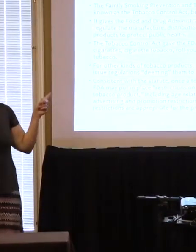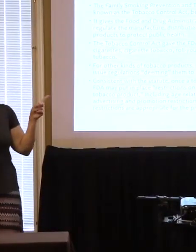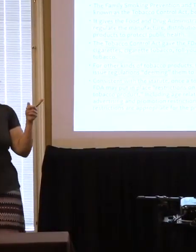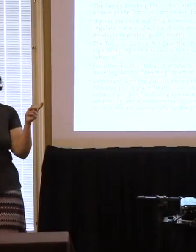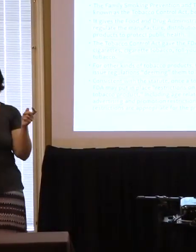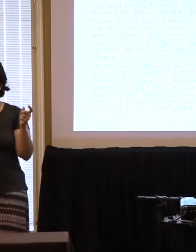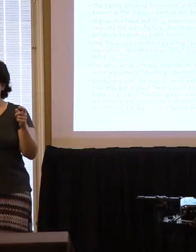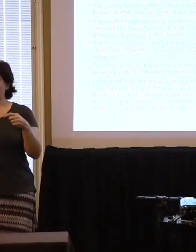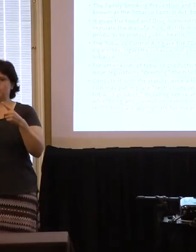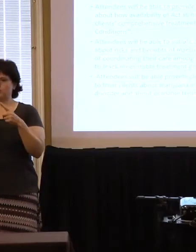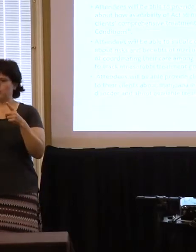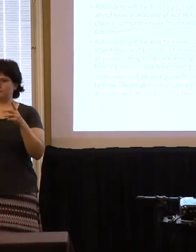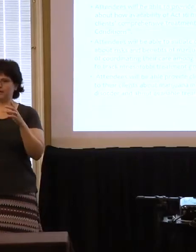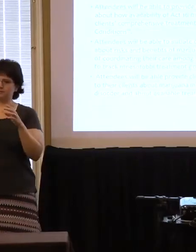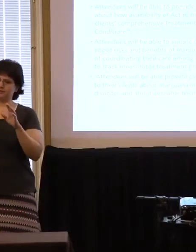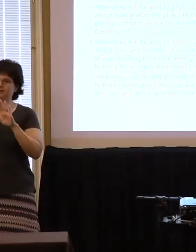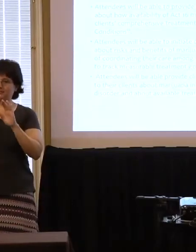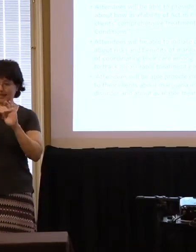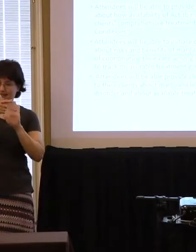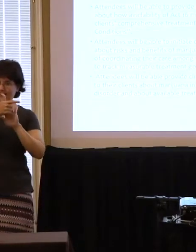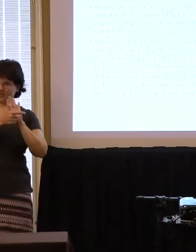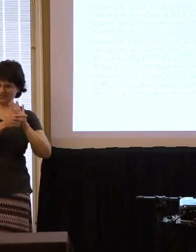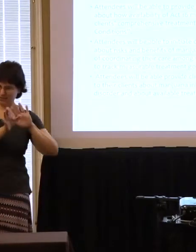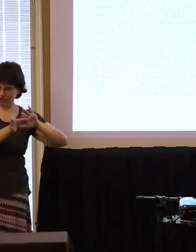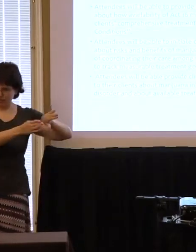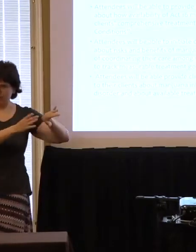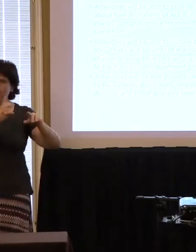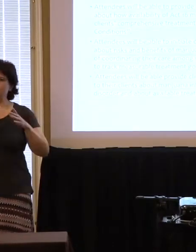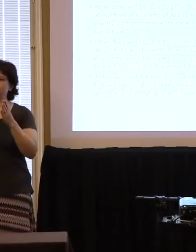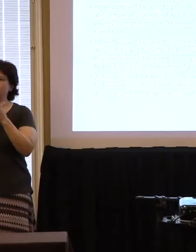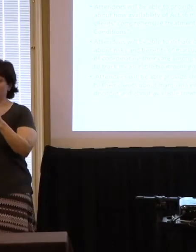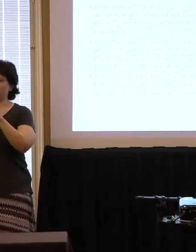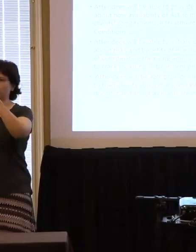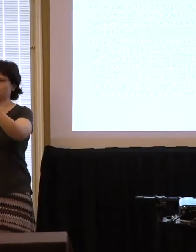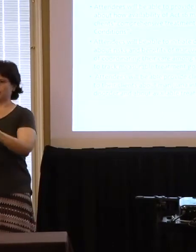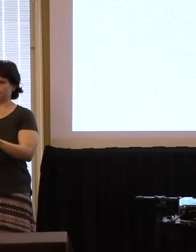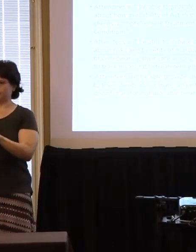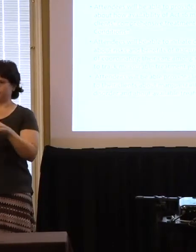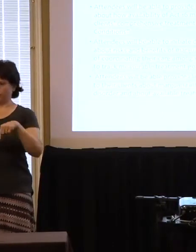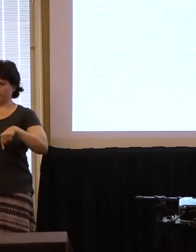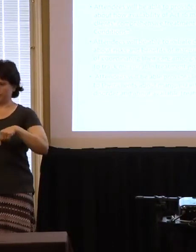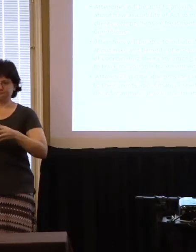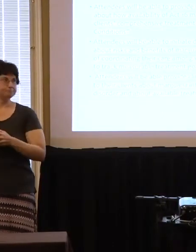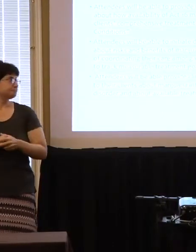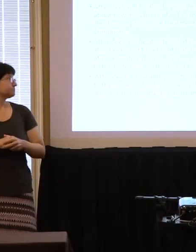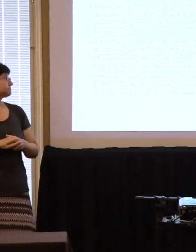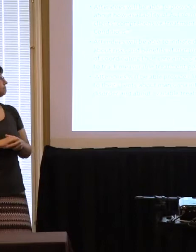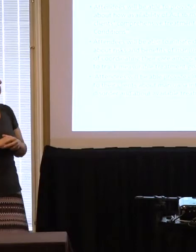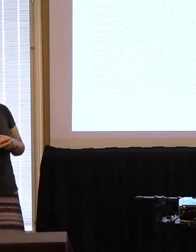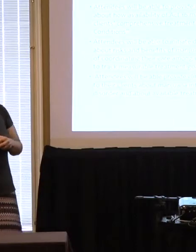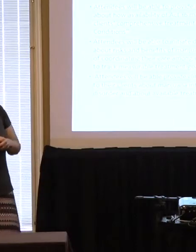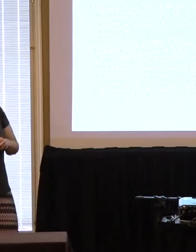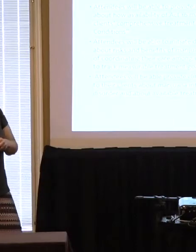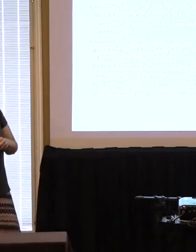away from legalization, and I'm going to talk about learning objectives here. So